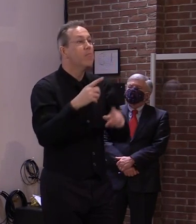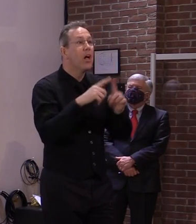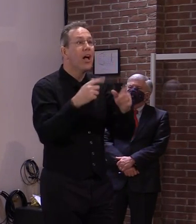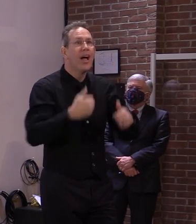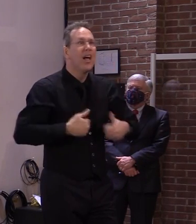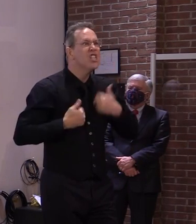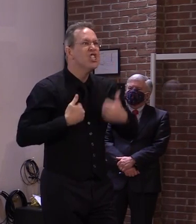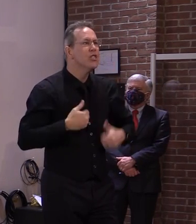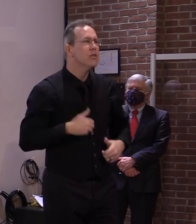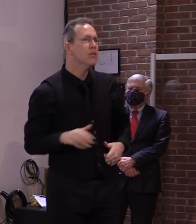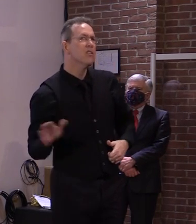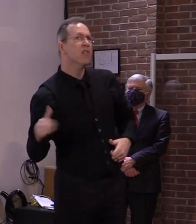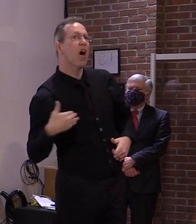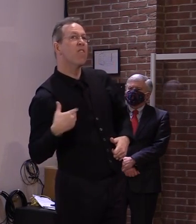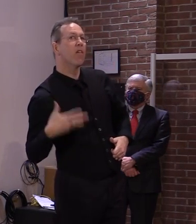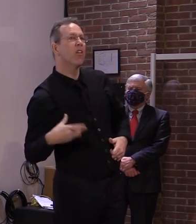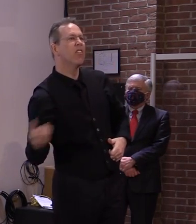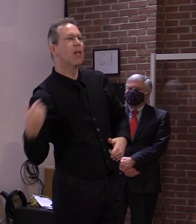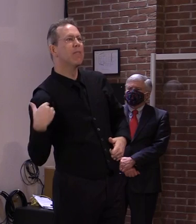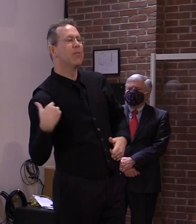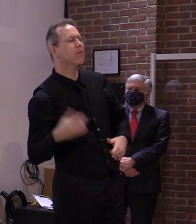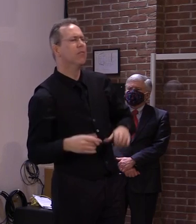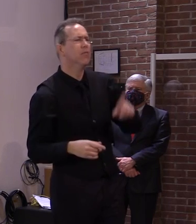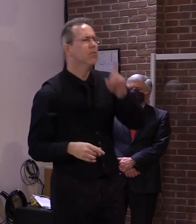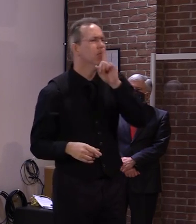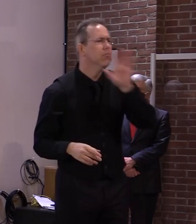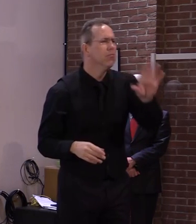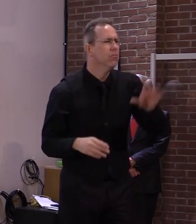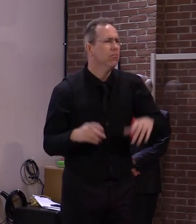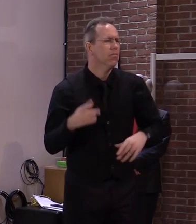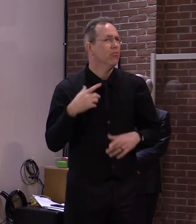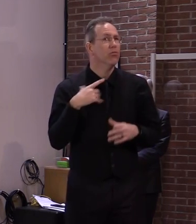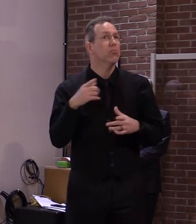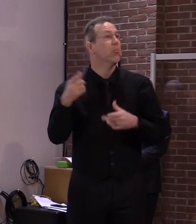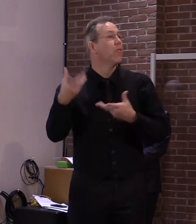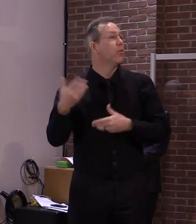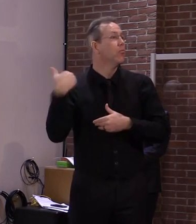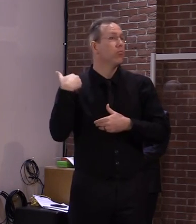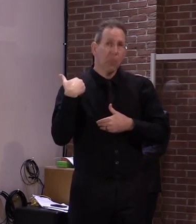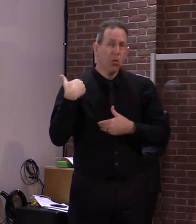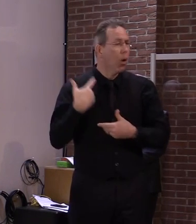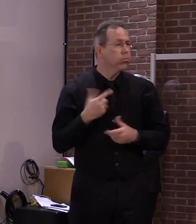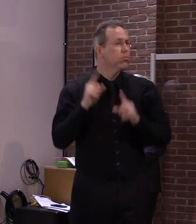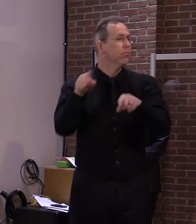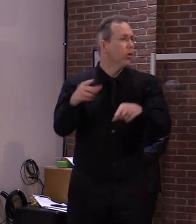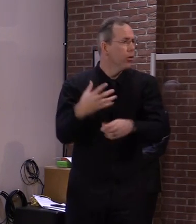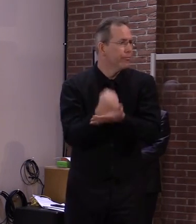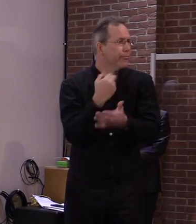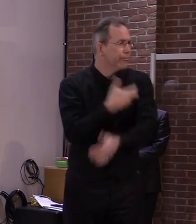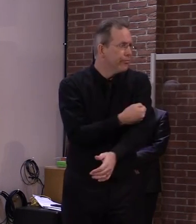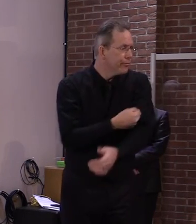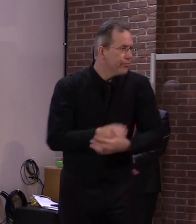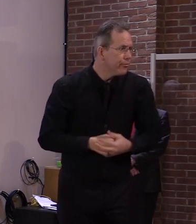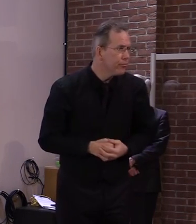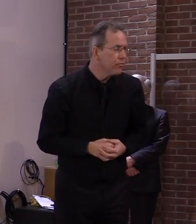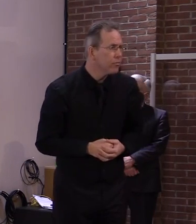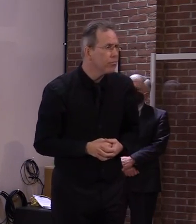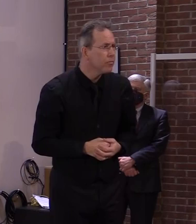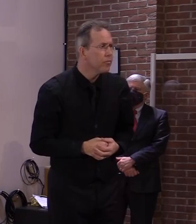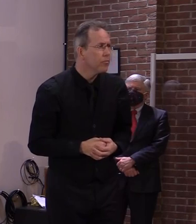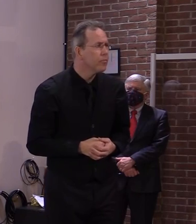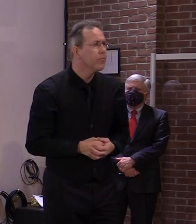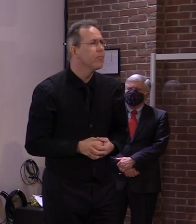And what are we talking here? It would only take, 20 shots to get all your lieutenants vaccinated?